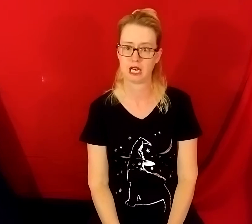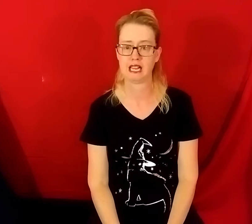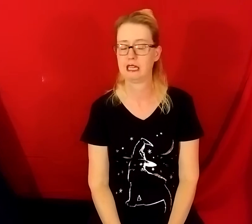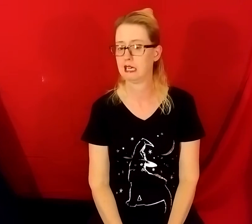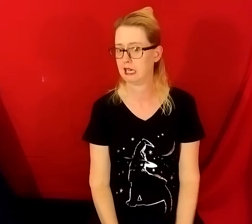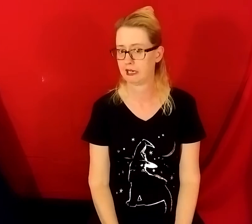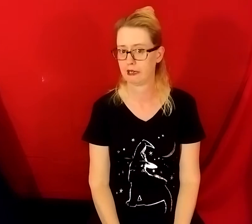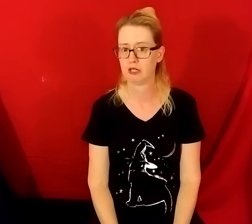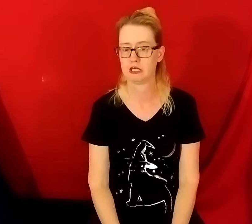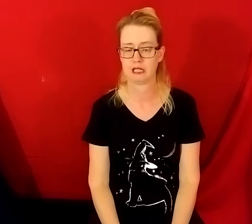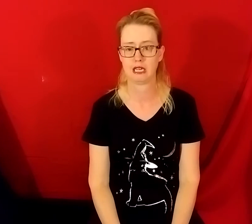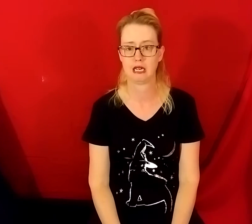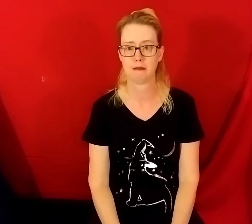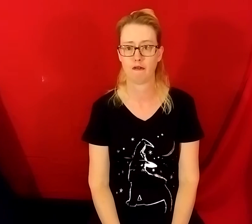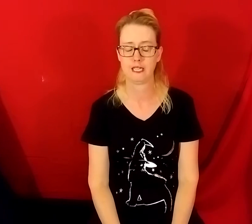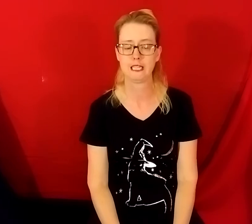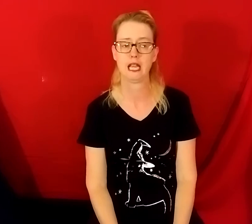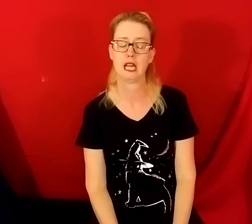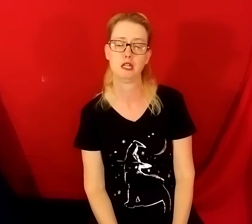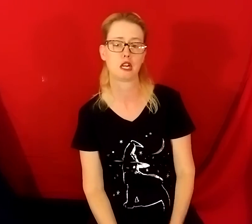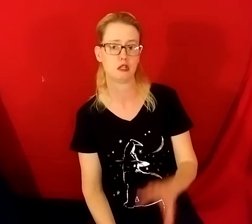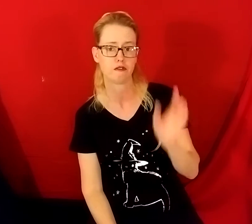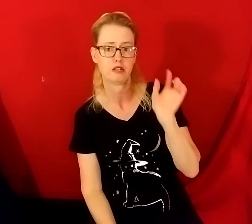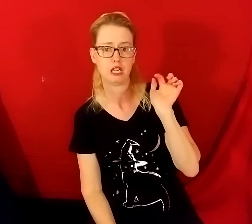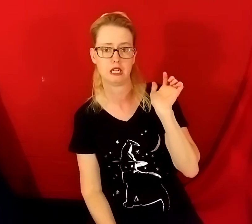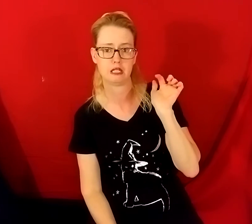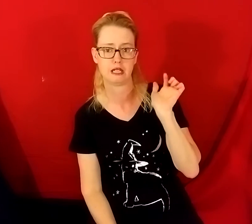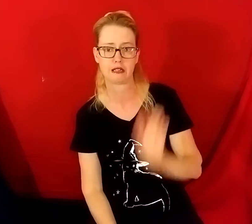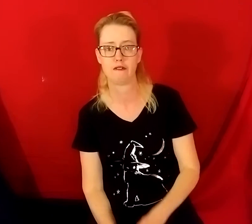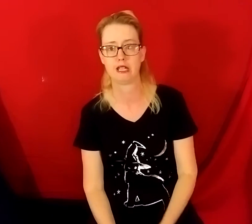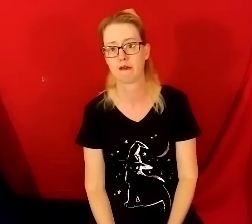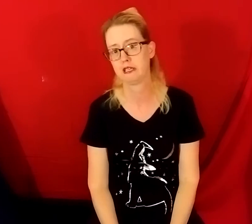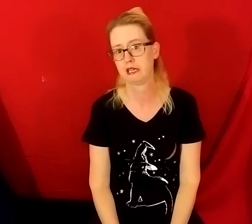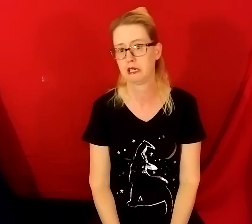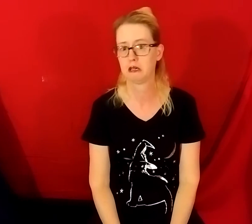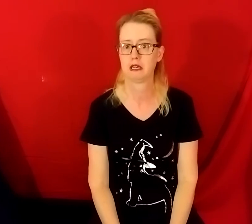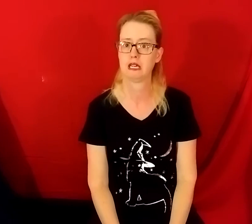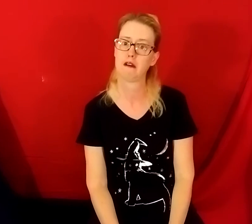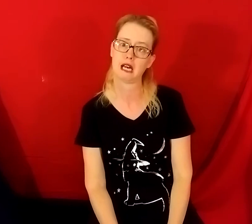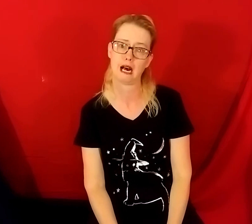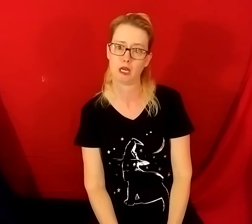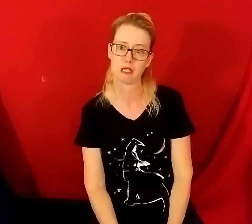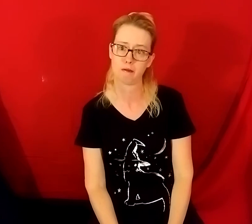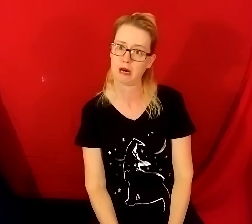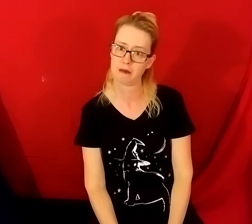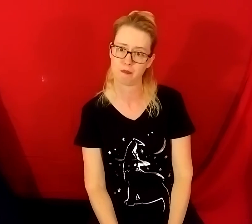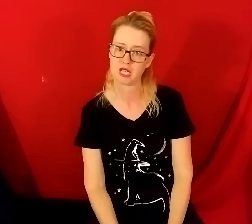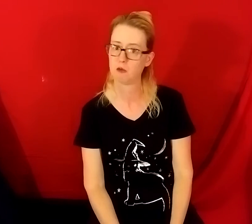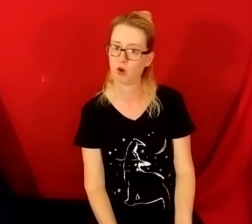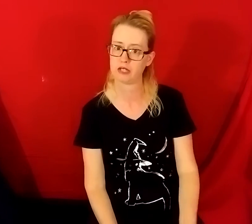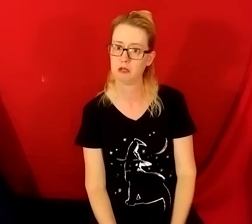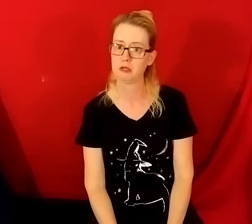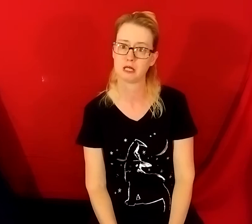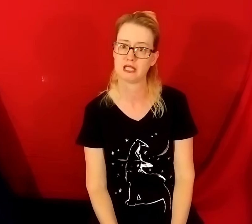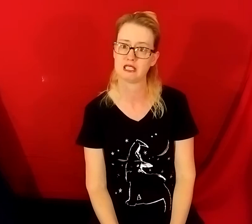I give, uh, my rating, and you can also, uh, like, if you like what you hear, and how I helped you with my point of view, you can please give me a